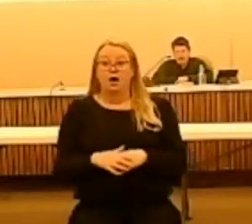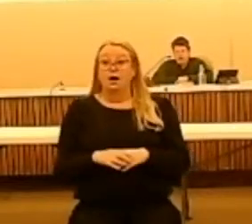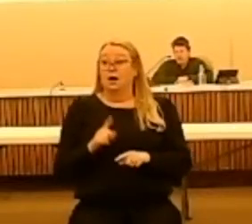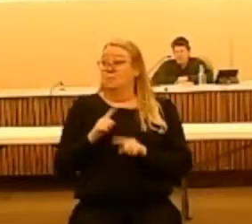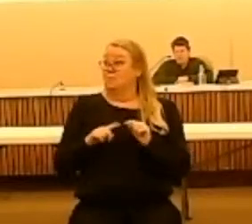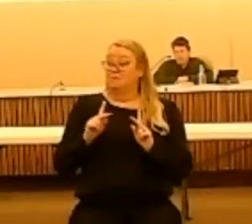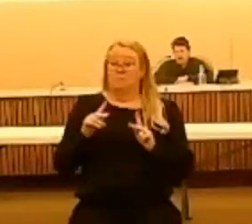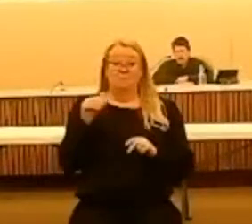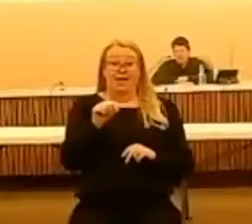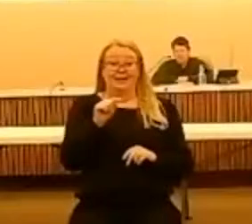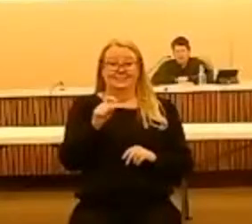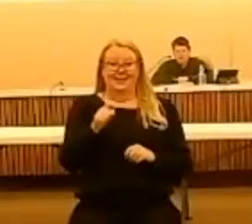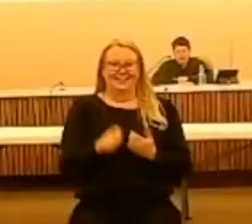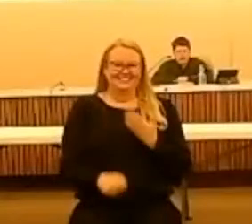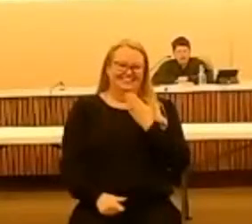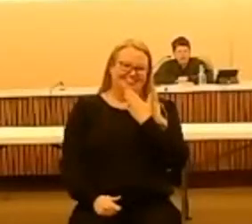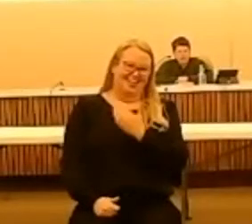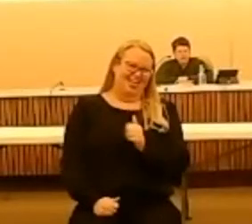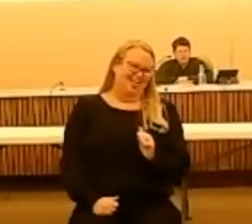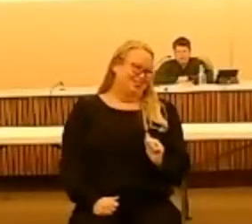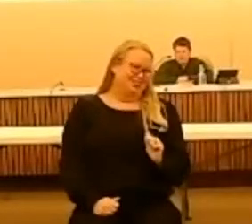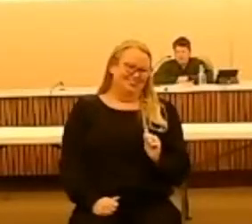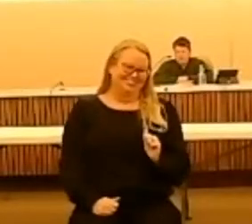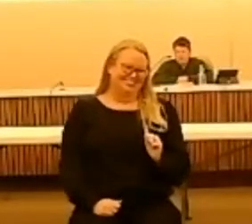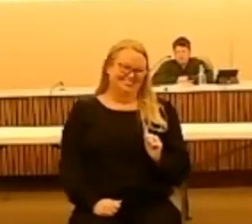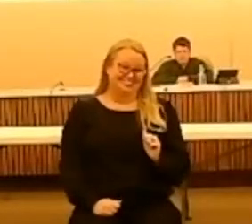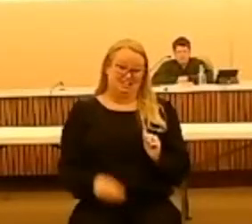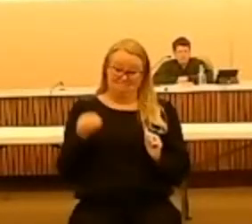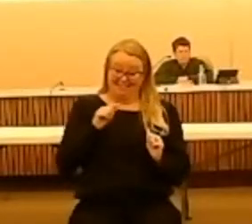pay tax. So I'm not asking him to donate.